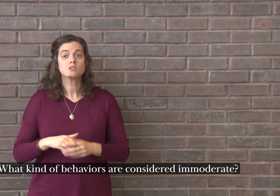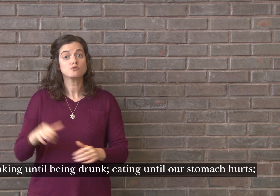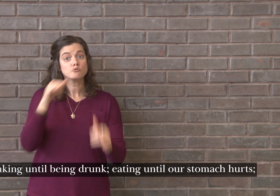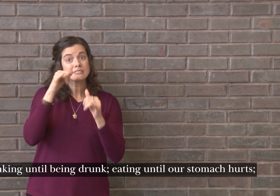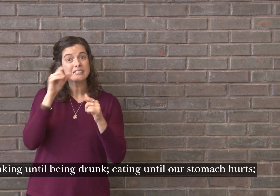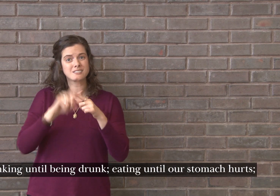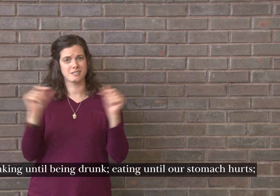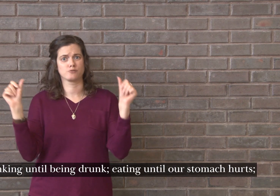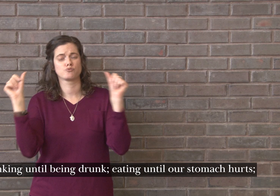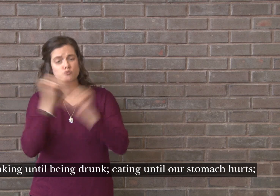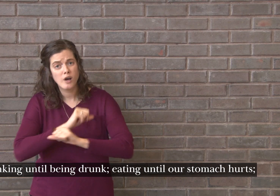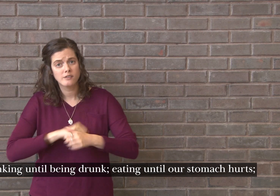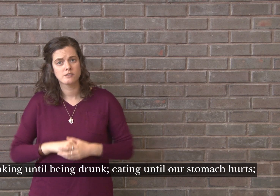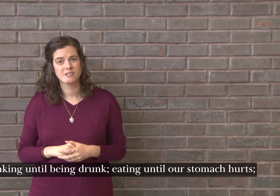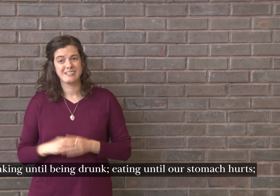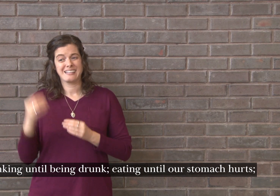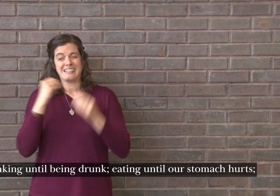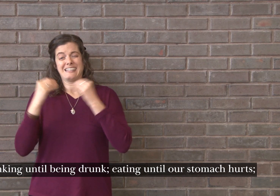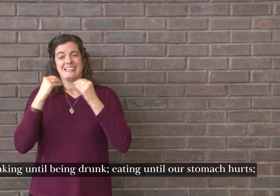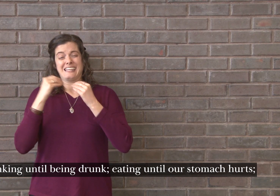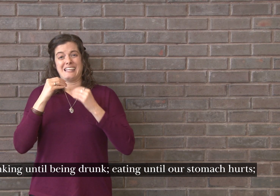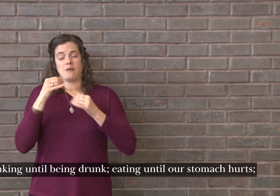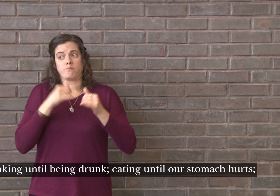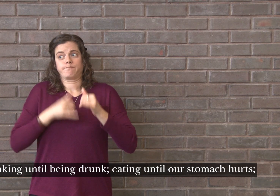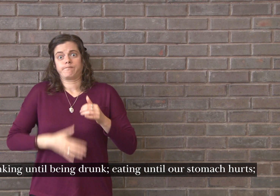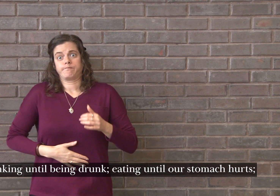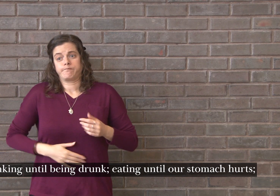Drinking until being drunk, eating until our stomach hurts,